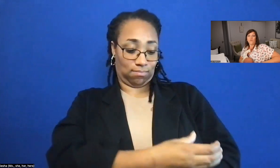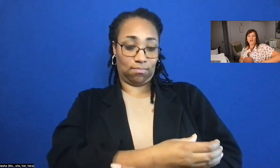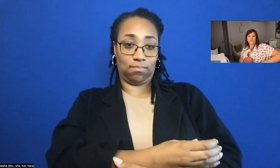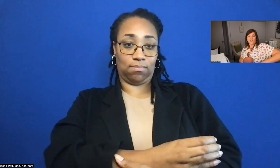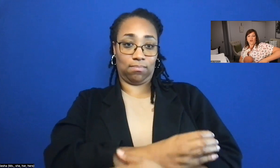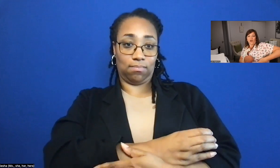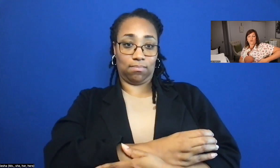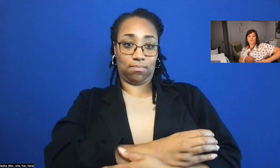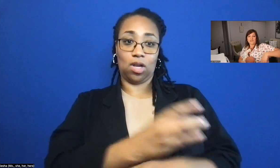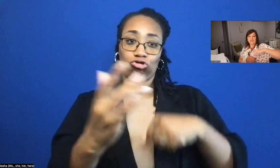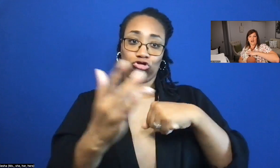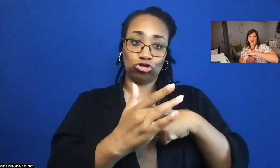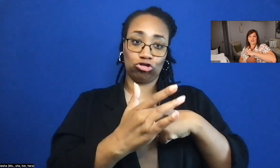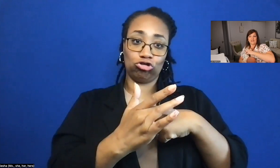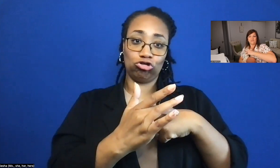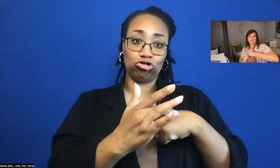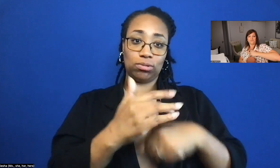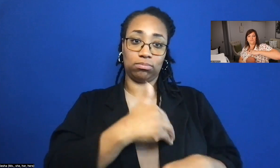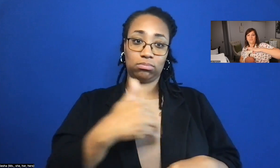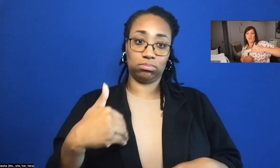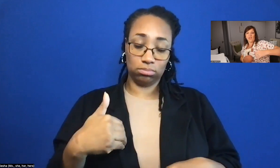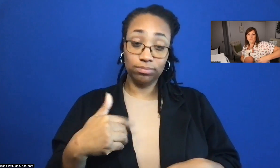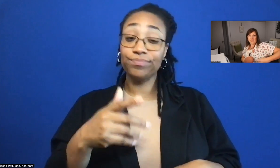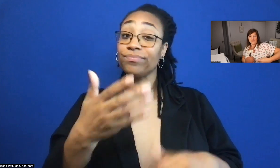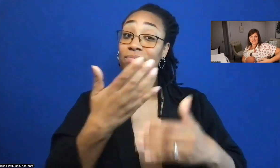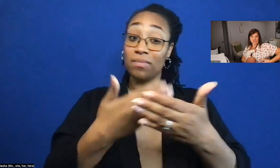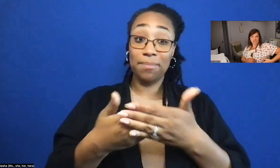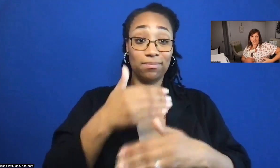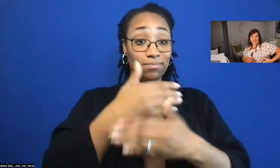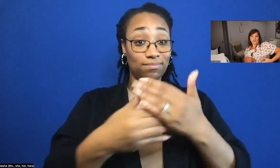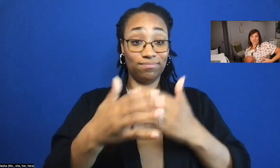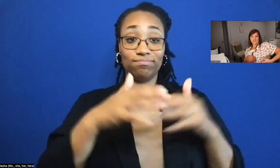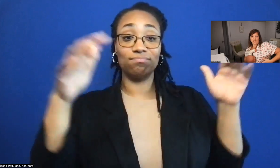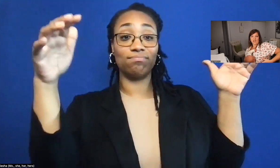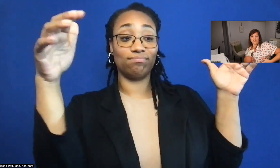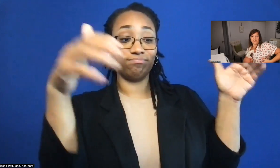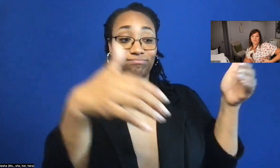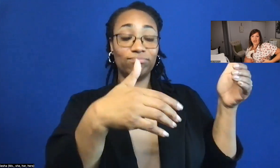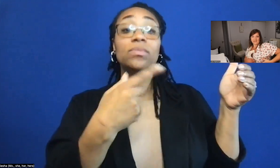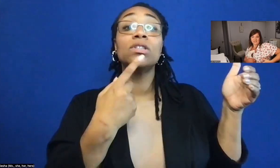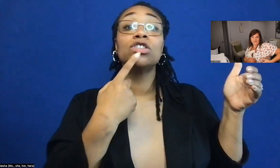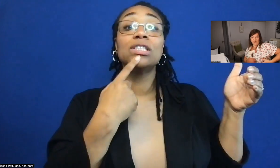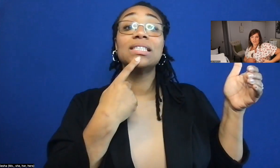We want their arms to hug. Baby's chin should touch the